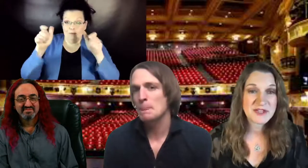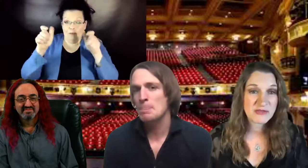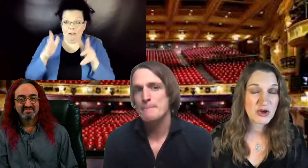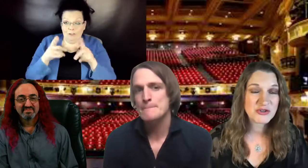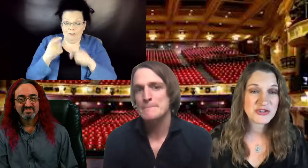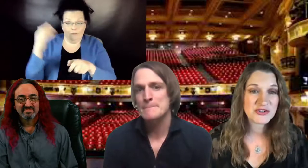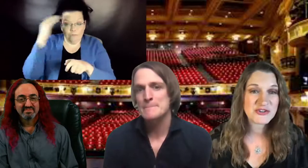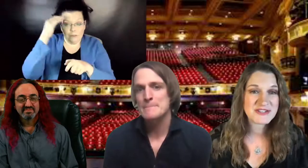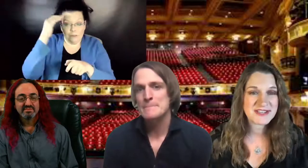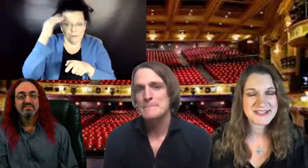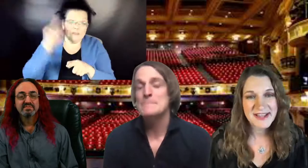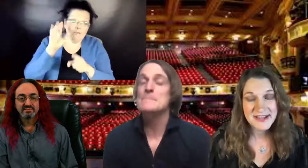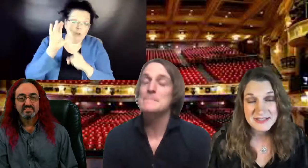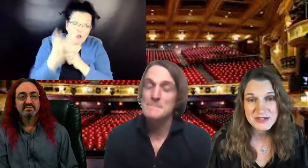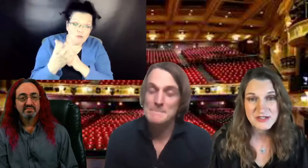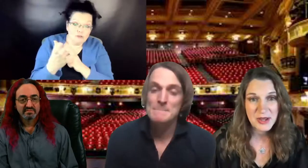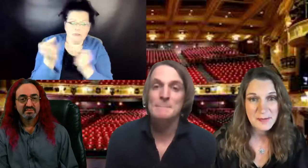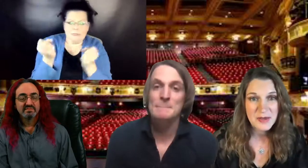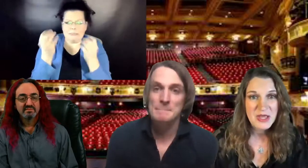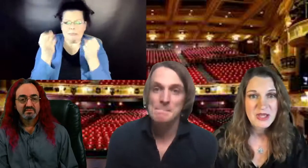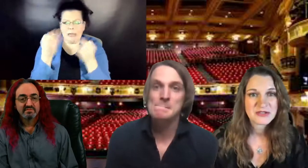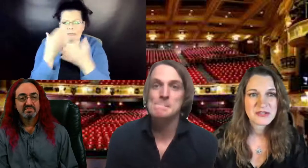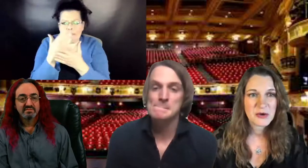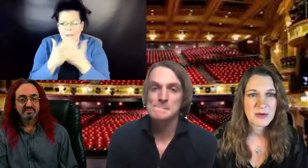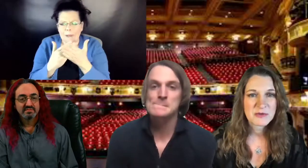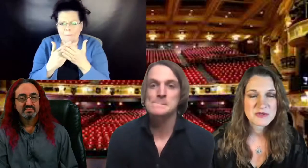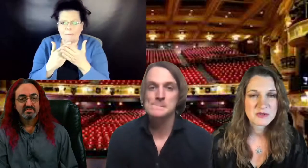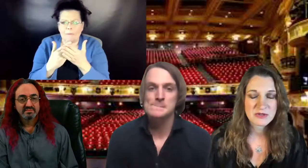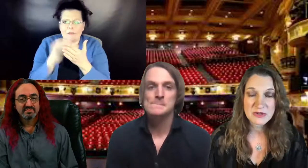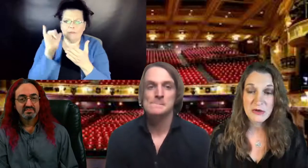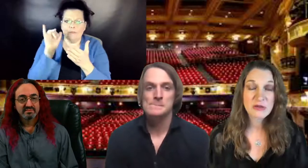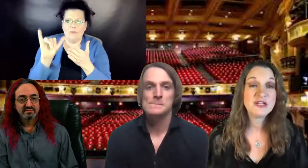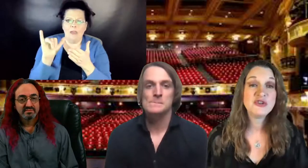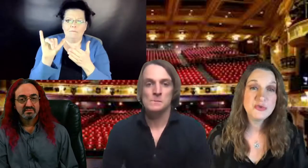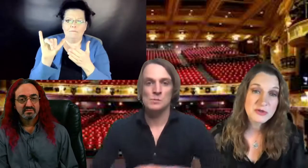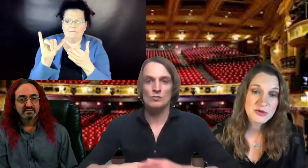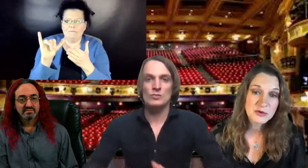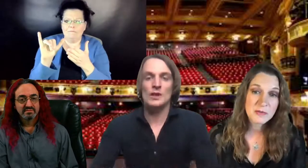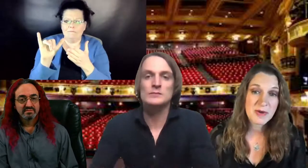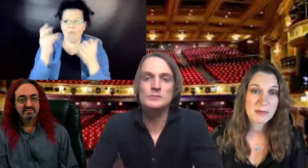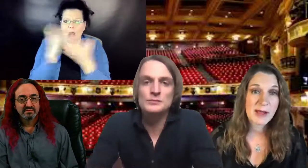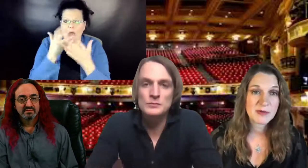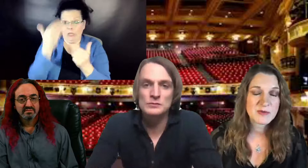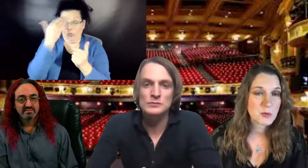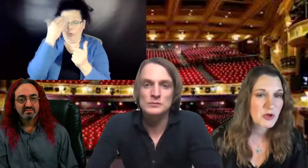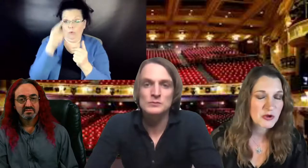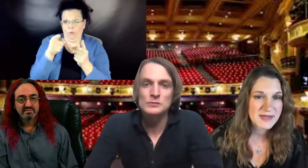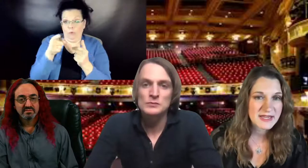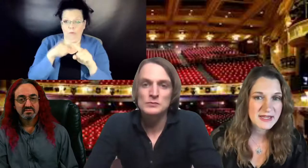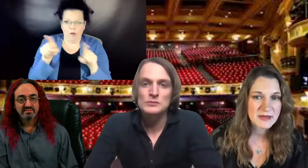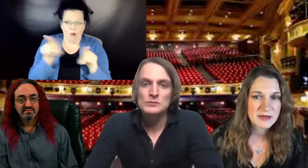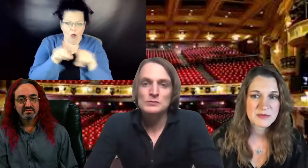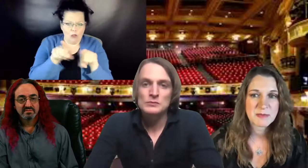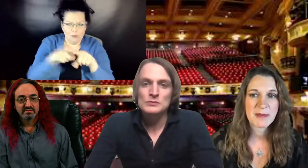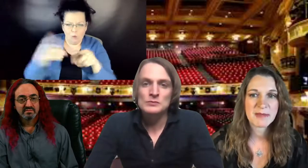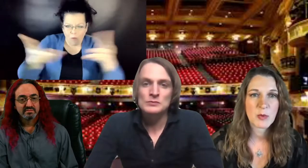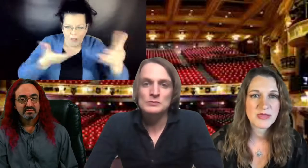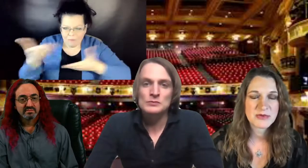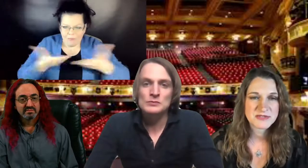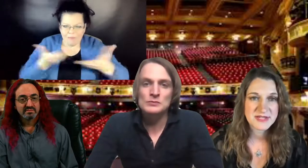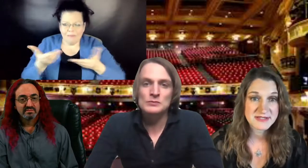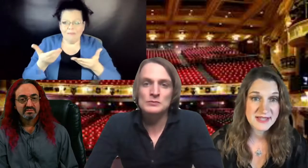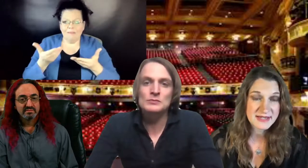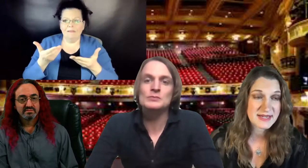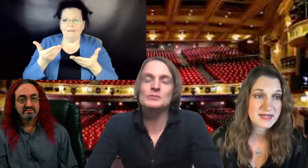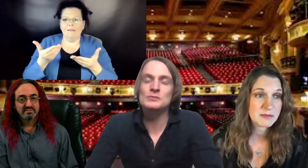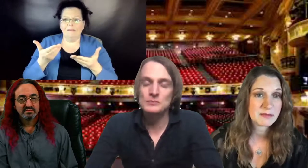familiar with deaf culture and you said he signed some. So he was not only knew you, but probably was welcoming. It was probably one of